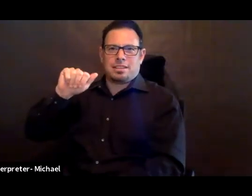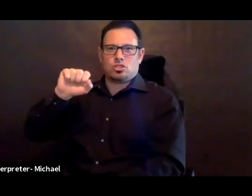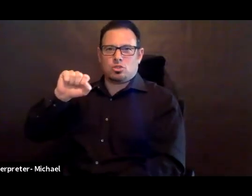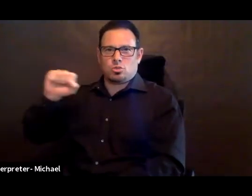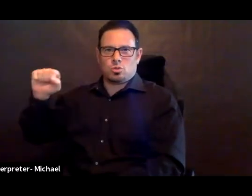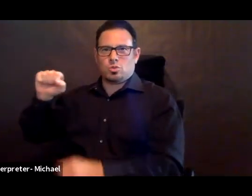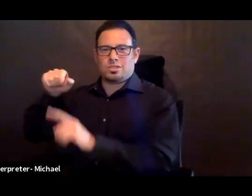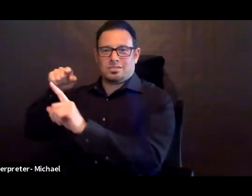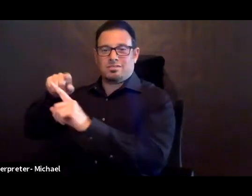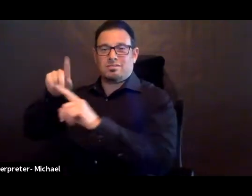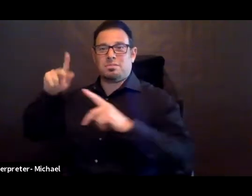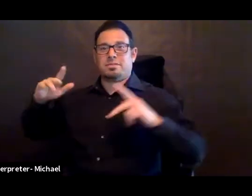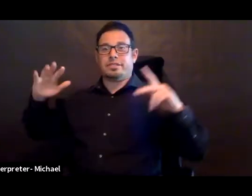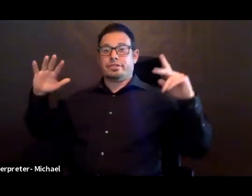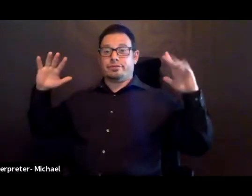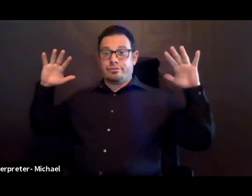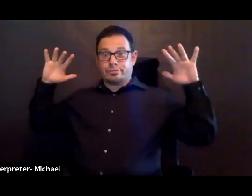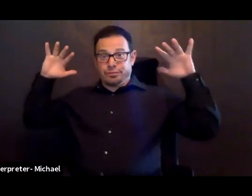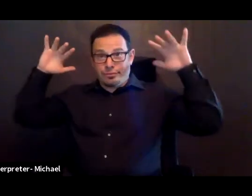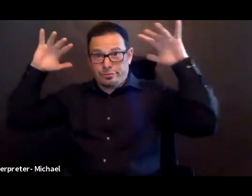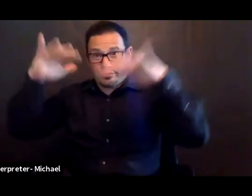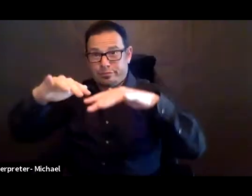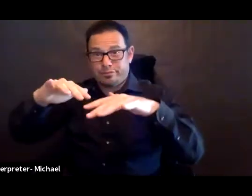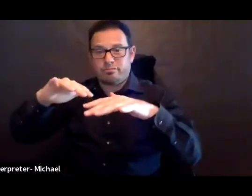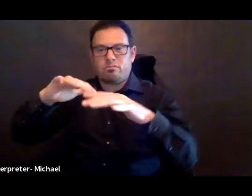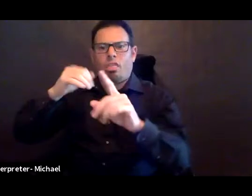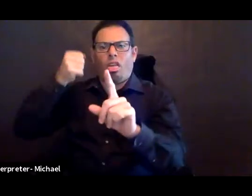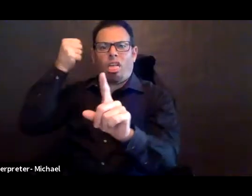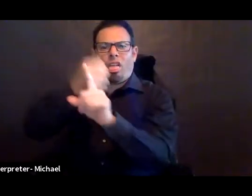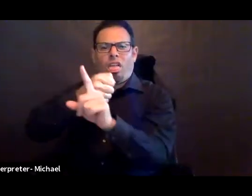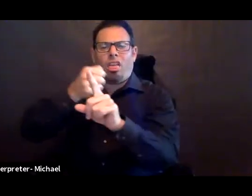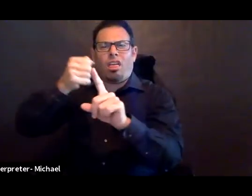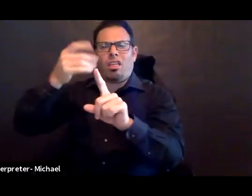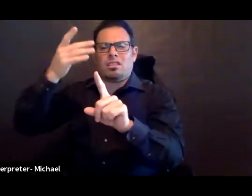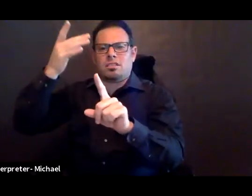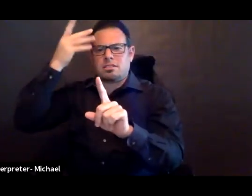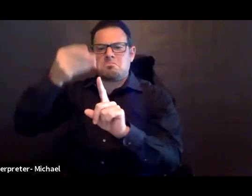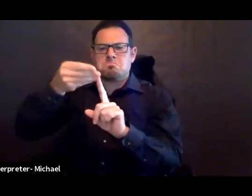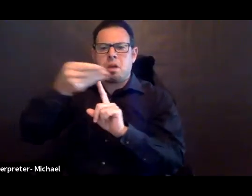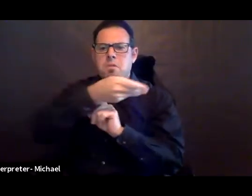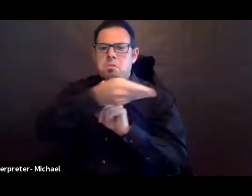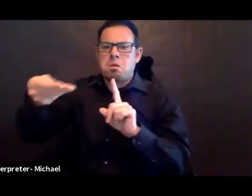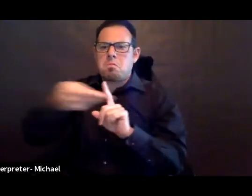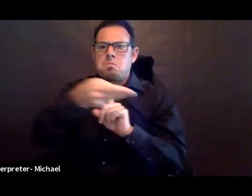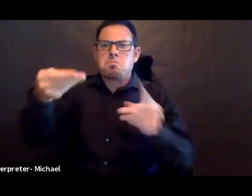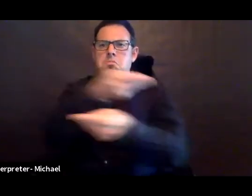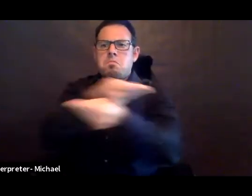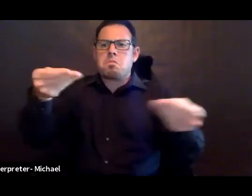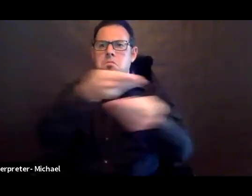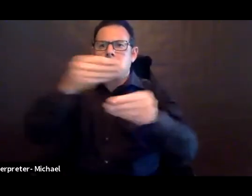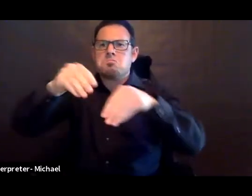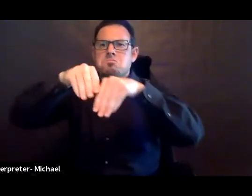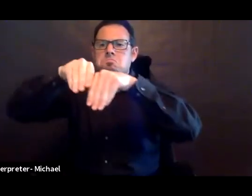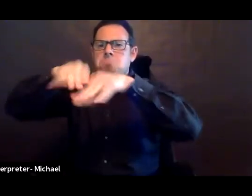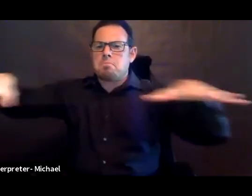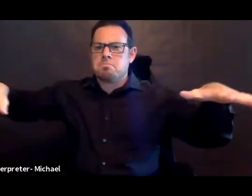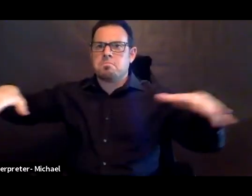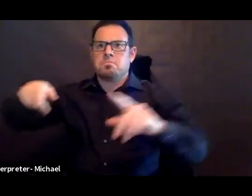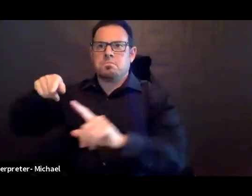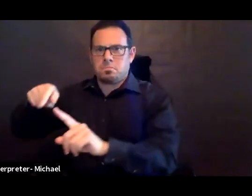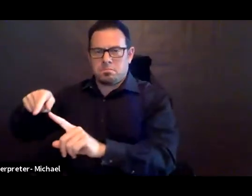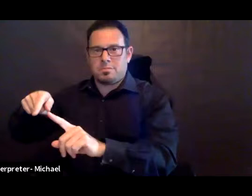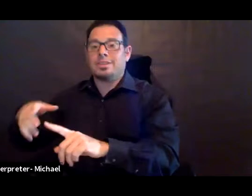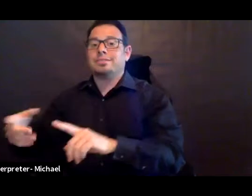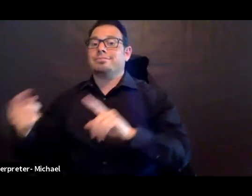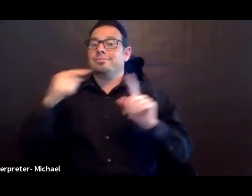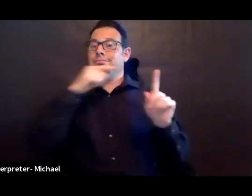Minnesota. None of our Minnesota cases have been hospitalized. Since Provincetown is a popular travel destination and